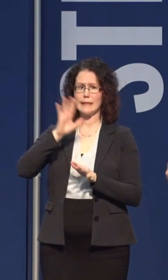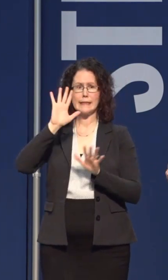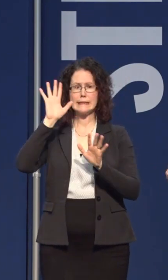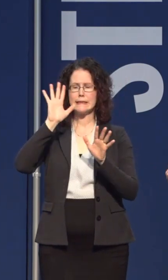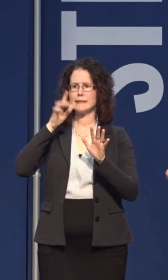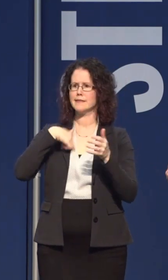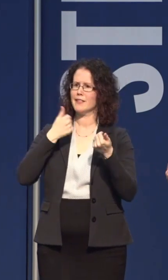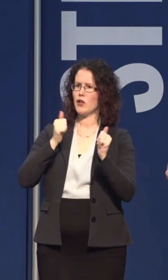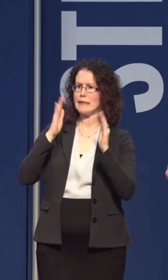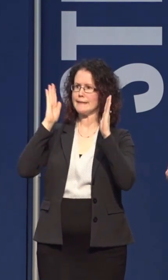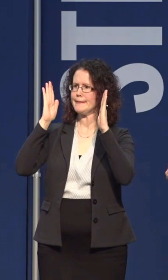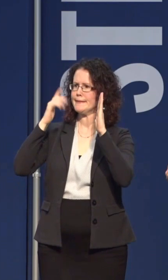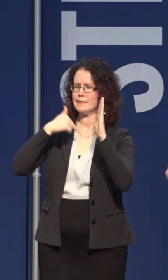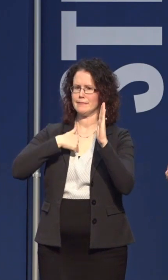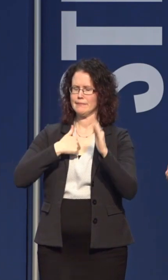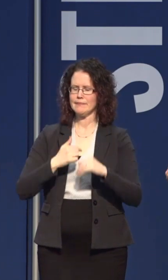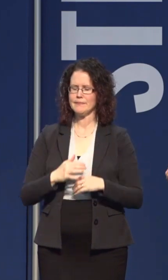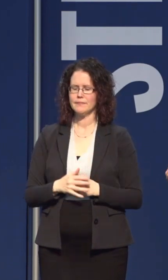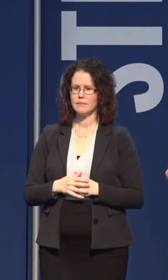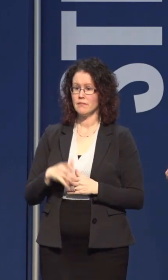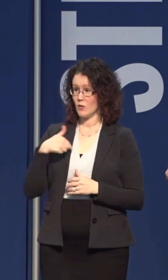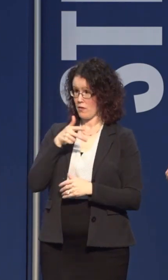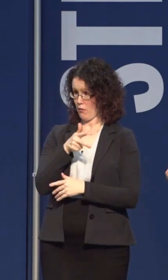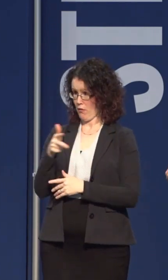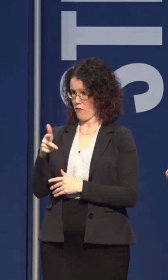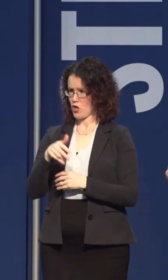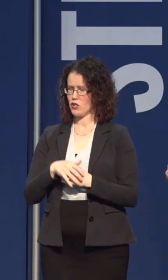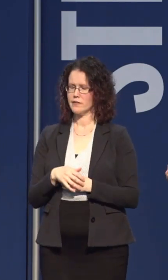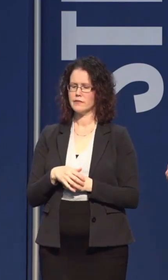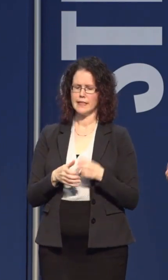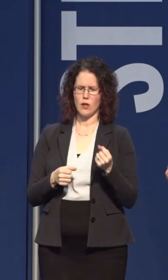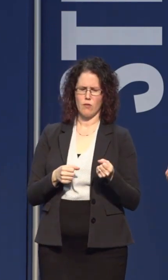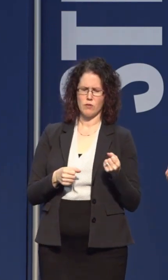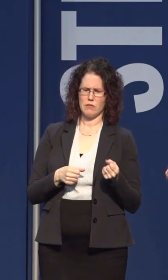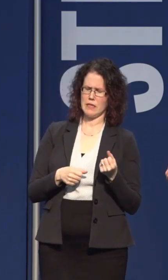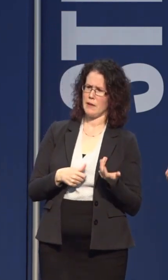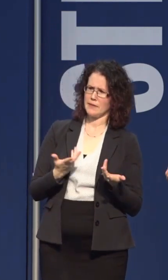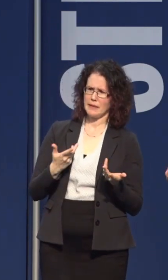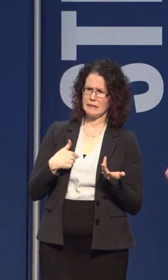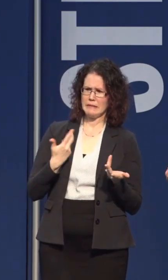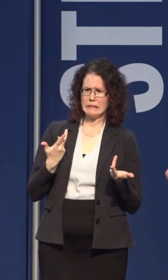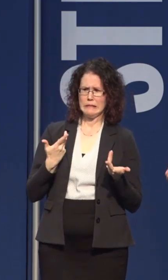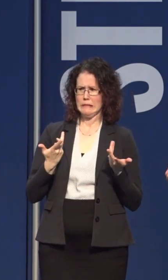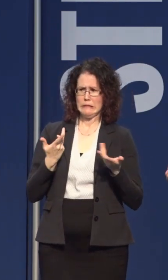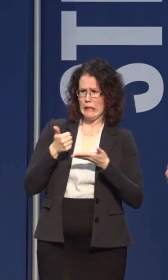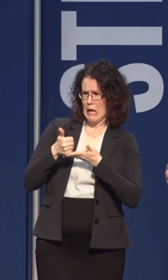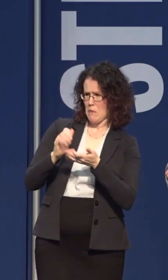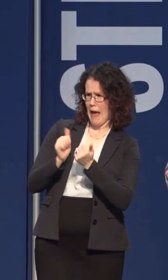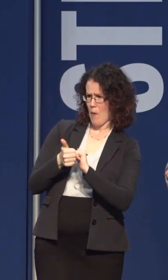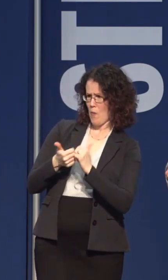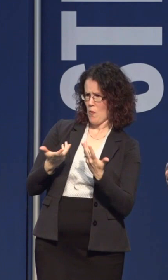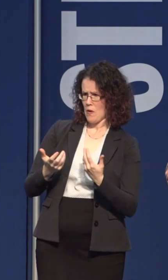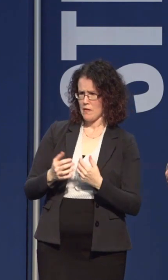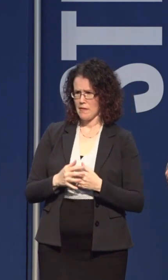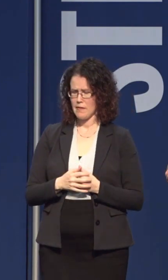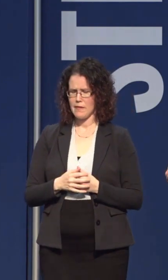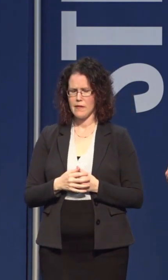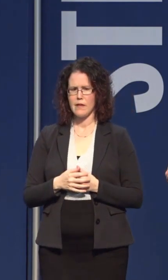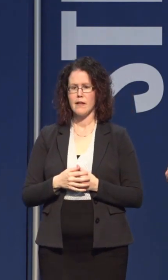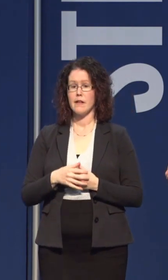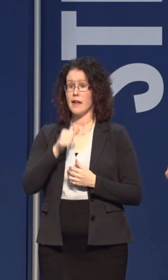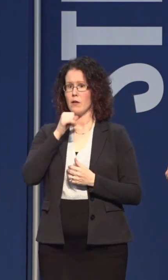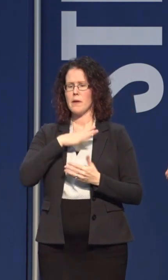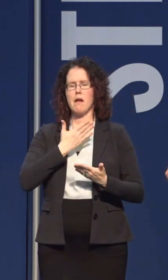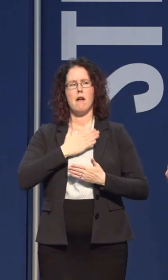screaming from the back seat of the car. I asked, "Is there anything I can do to help?" And the woman said, "Oh, my soul, thank goodness you